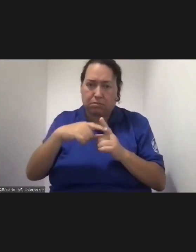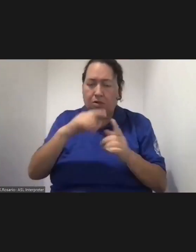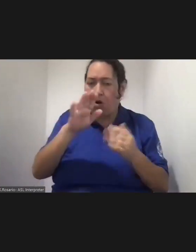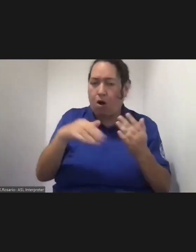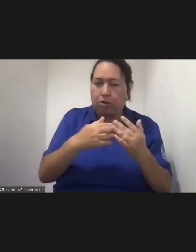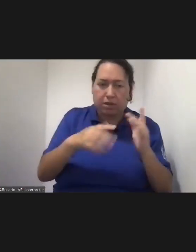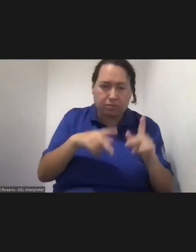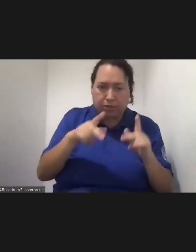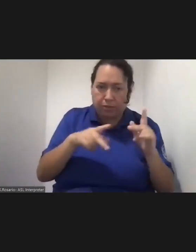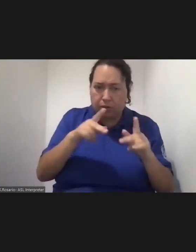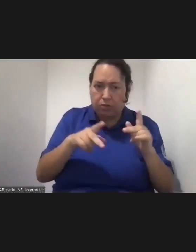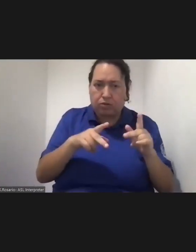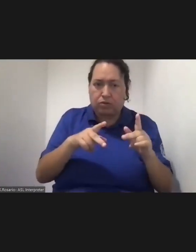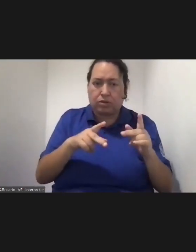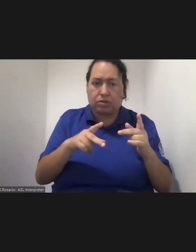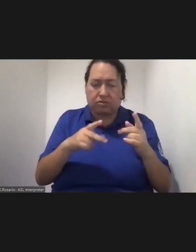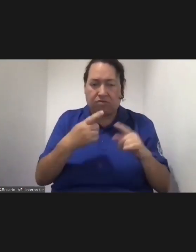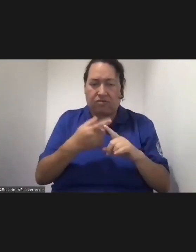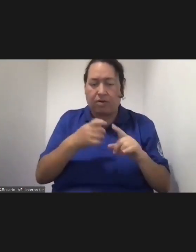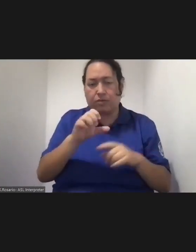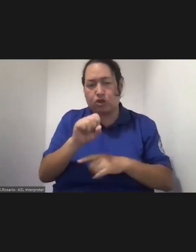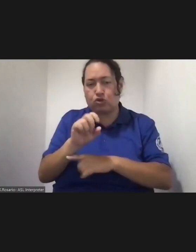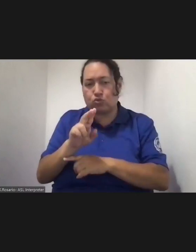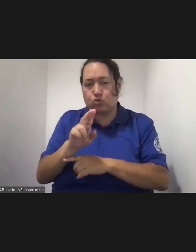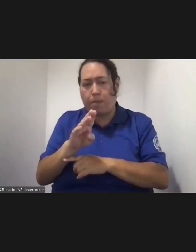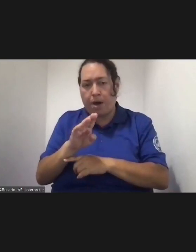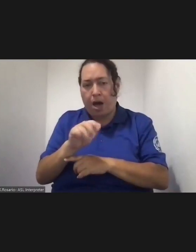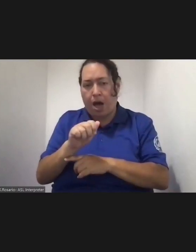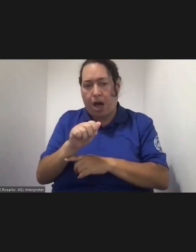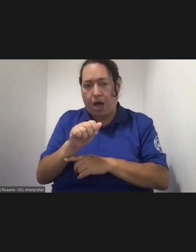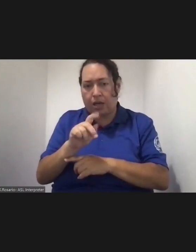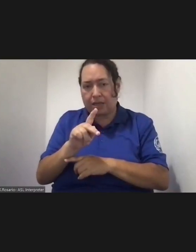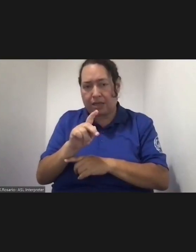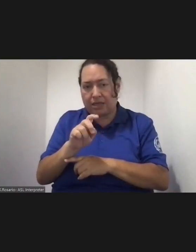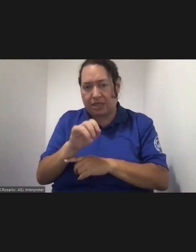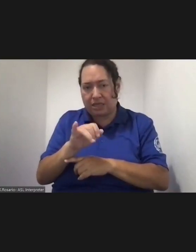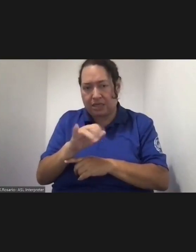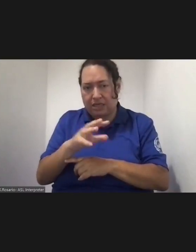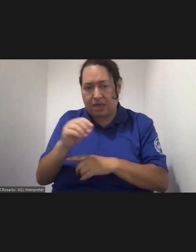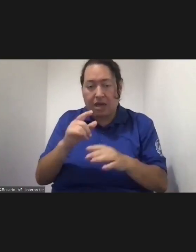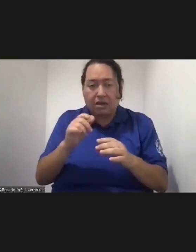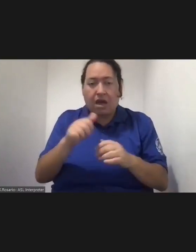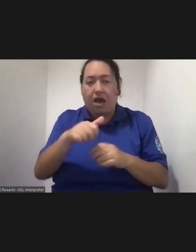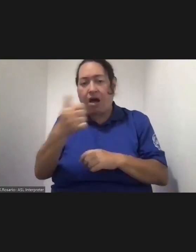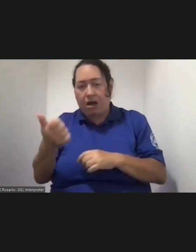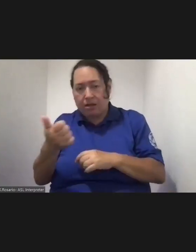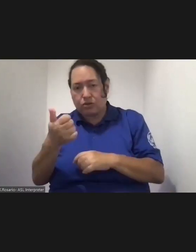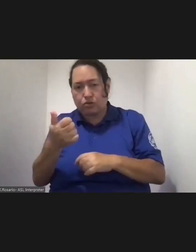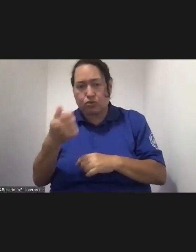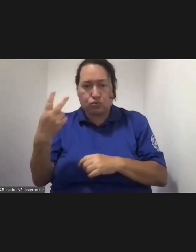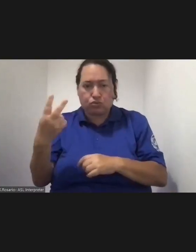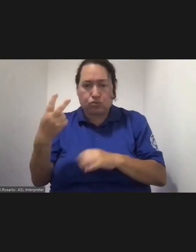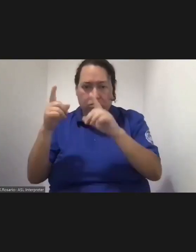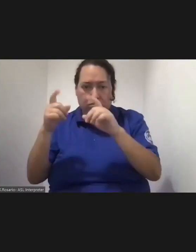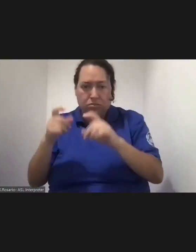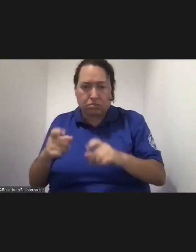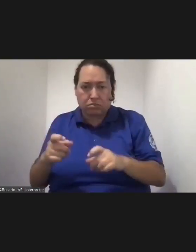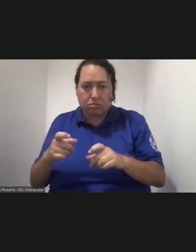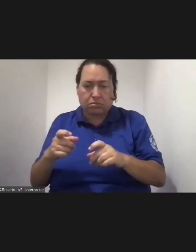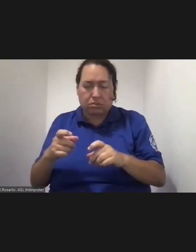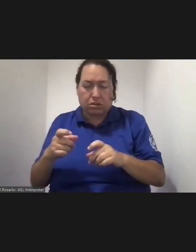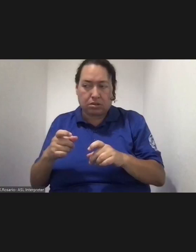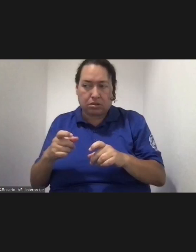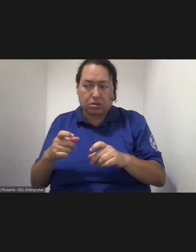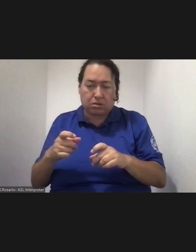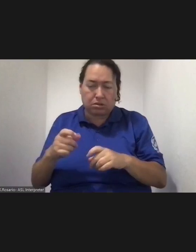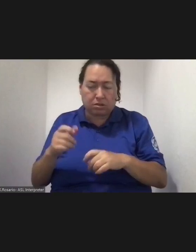are staff of Subaki. And then the other 2 were also tested, or another